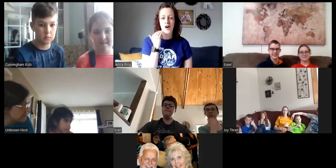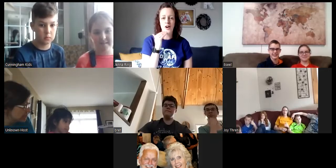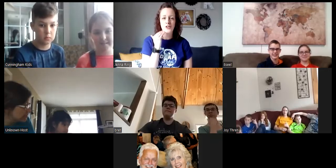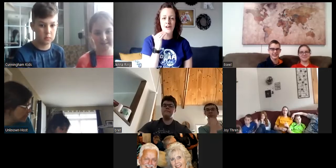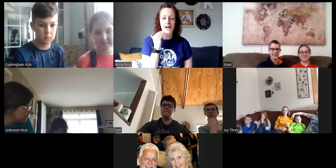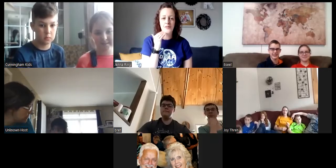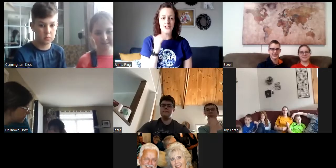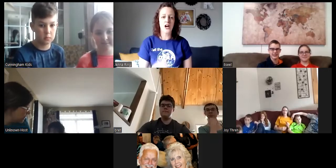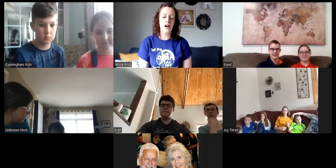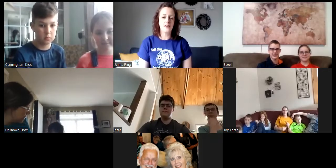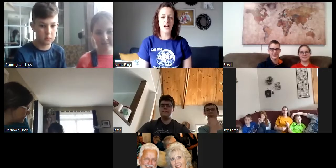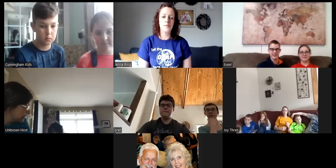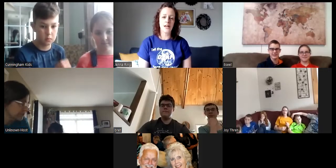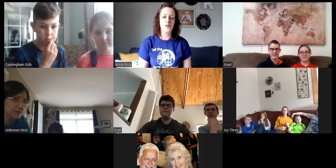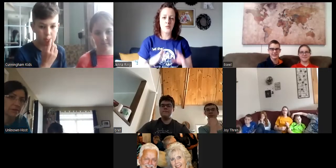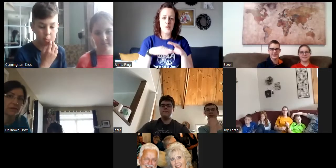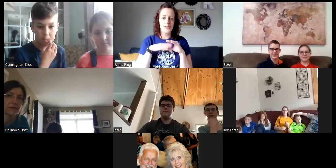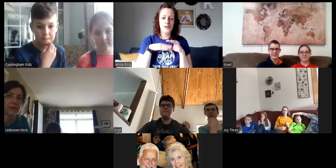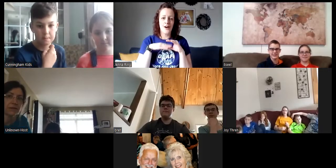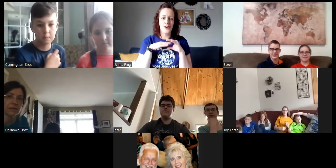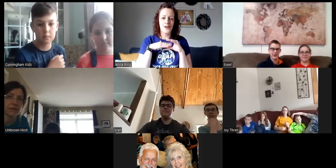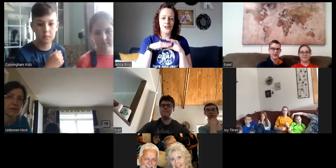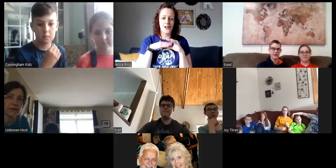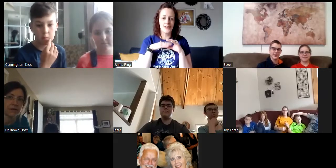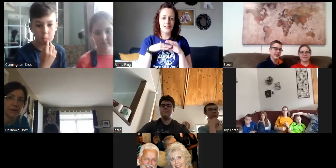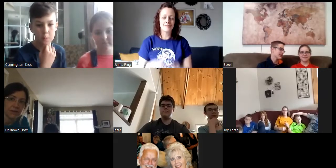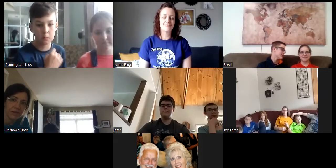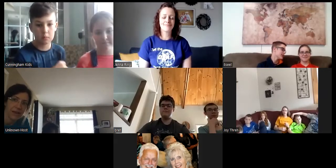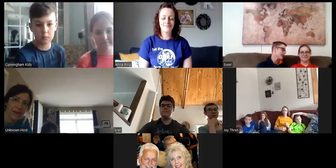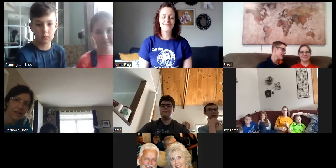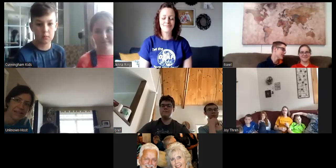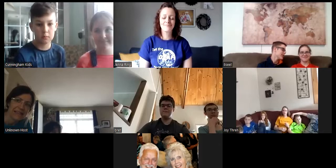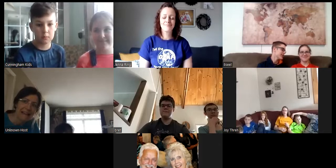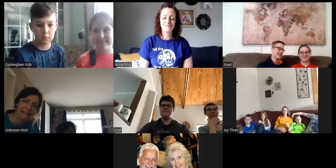signs are all around the jawline because women talk a lot.